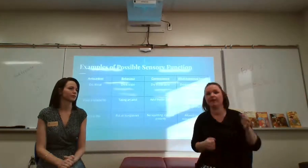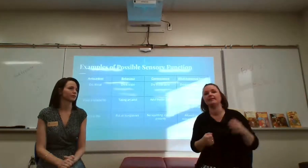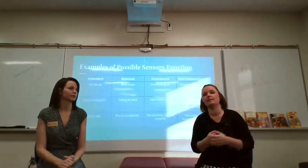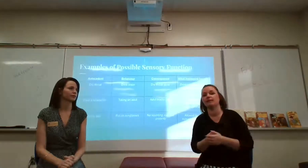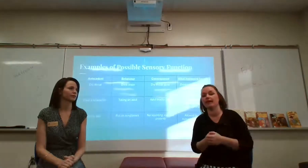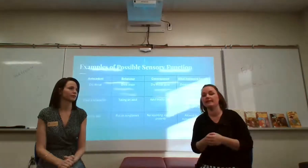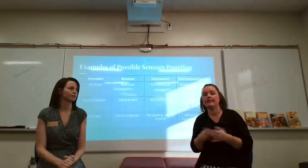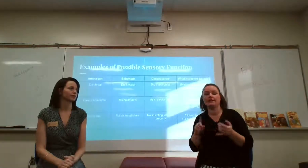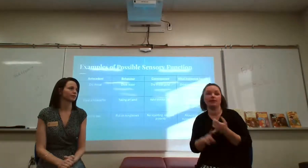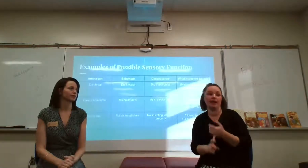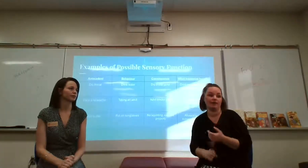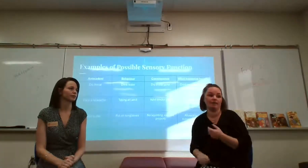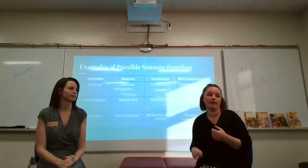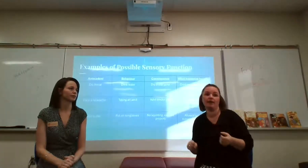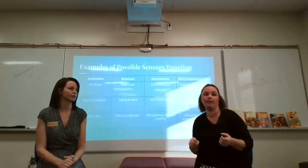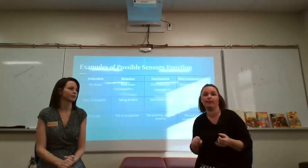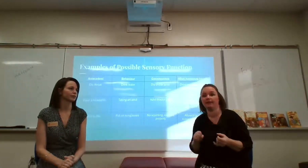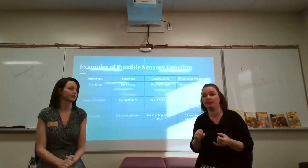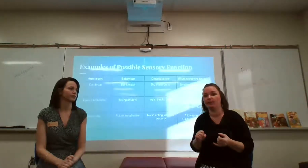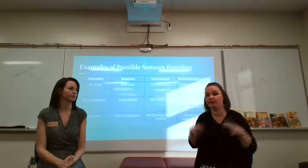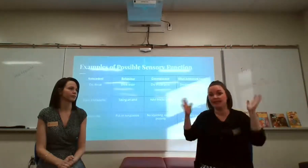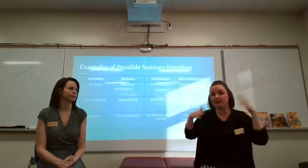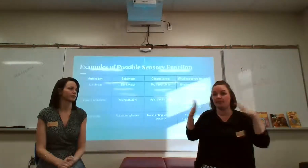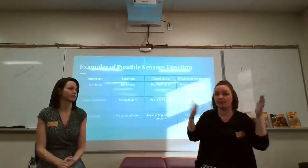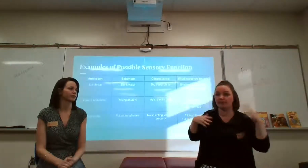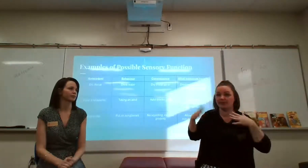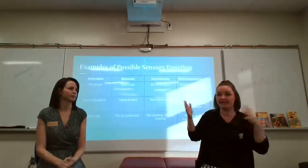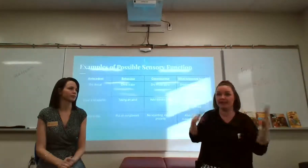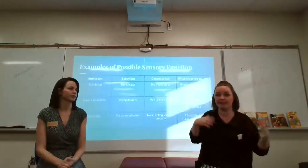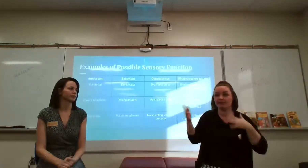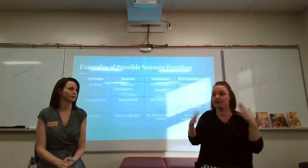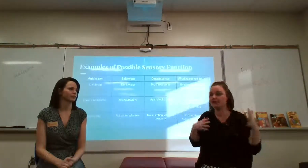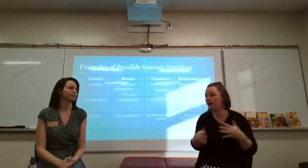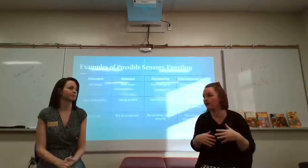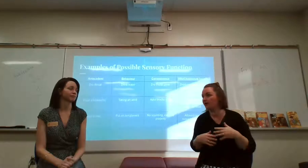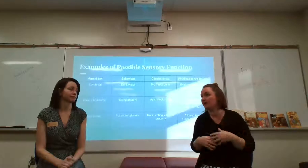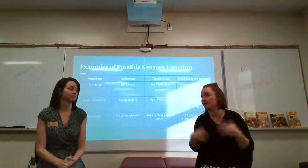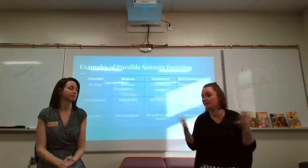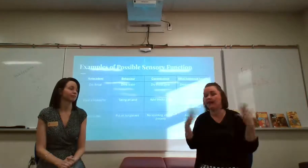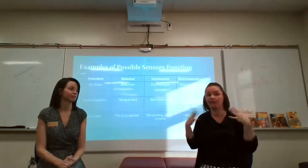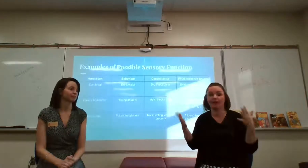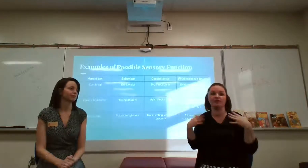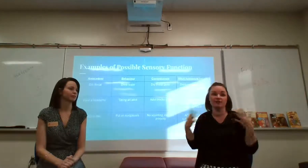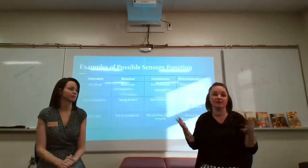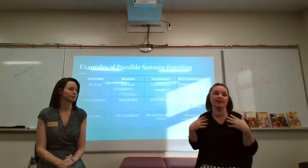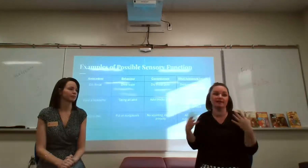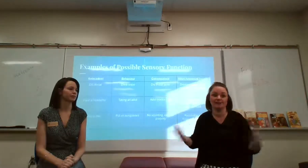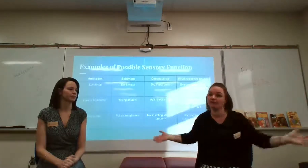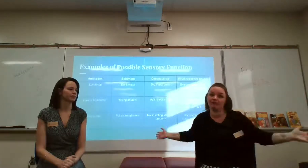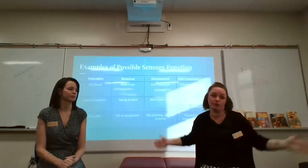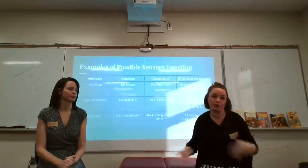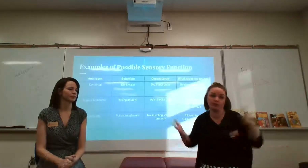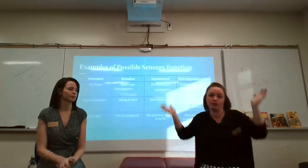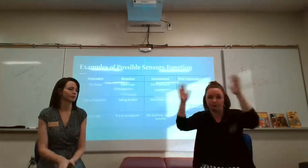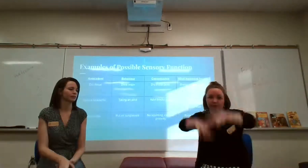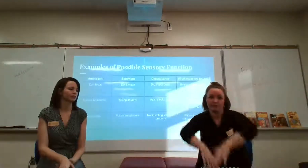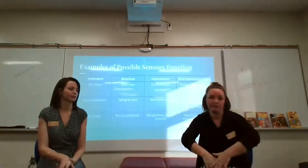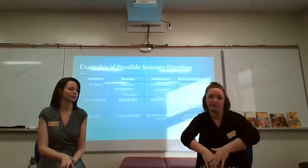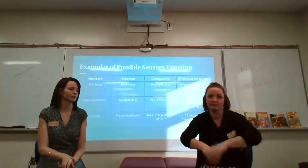else with their hands. So now it's become a little bit of escape. When I'm doing this, I can't be doing any work. Or it's become when I do this, more people will run over and